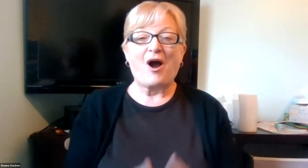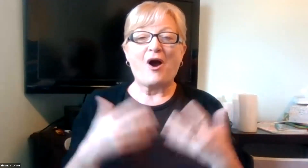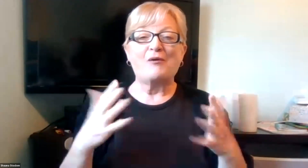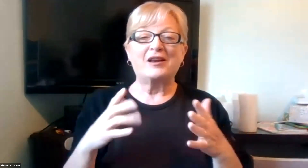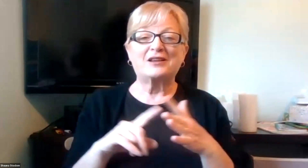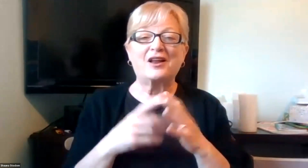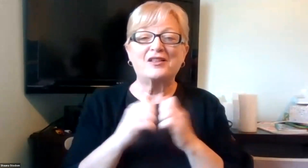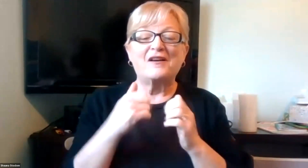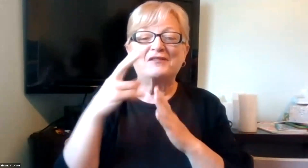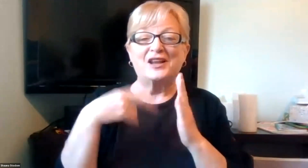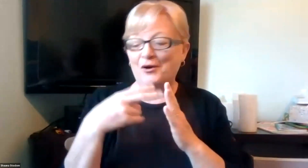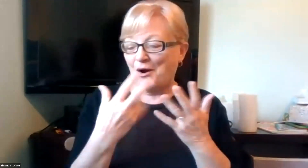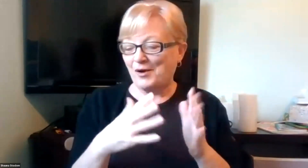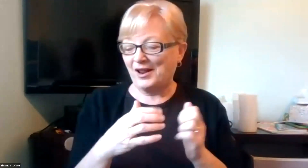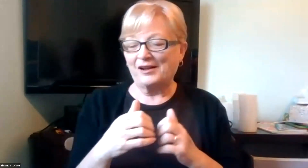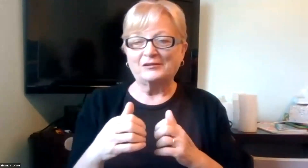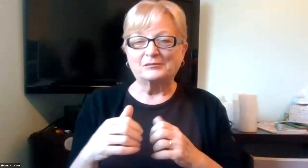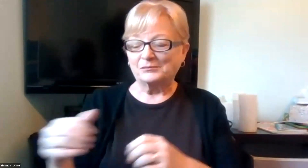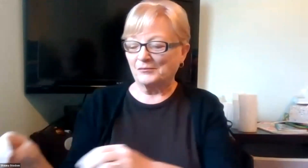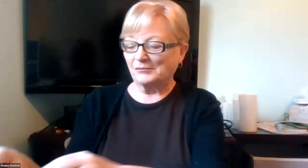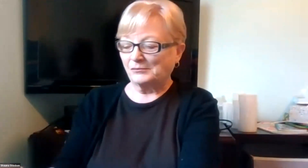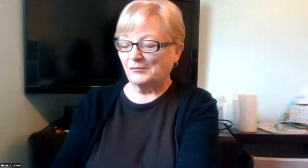The video. Yeah, I'm trying to get it